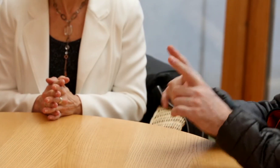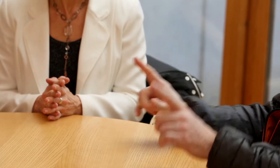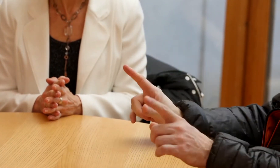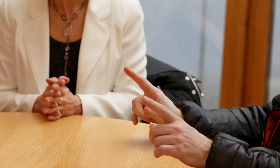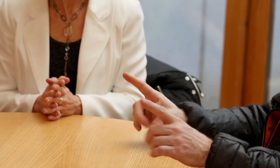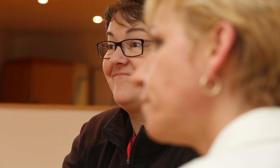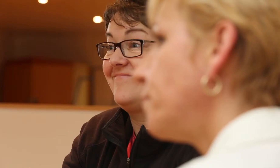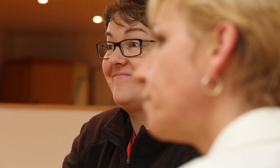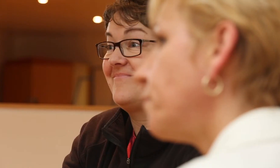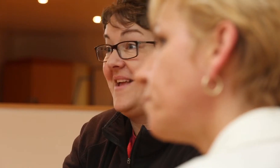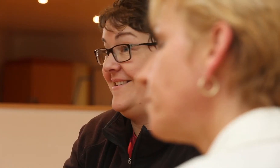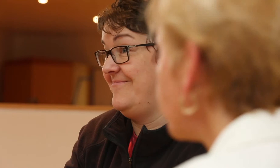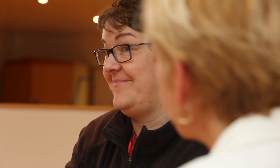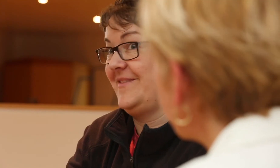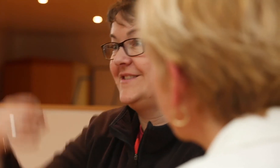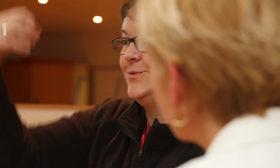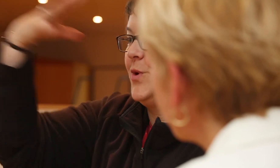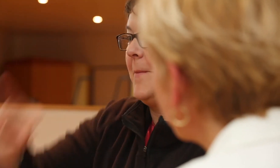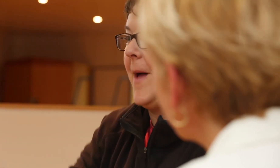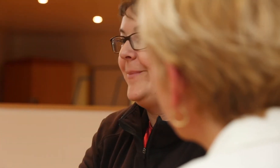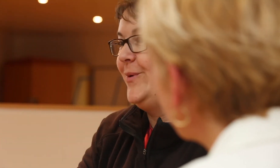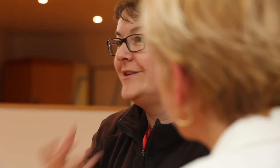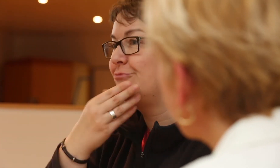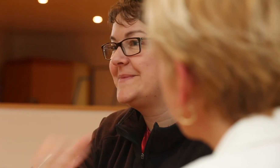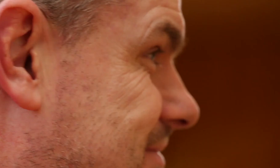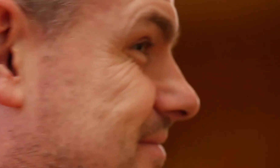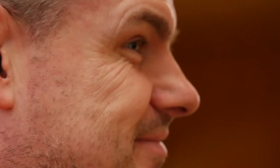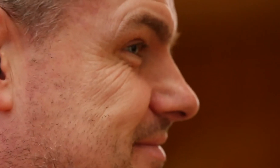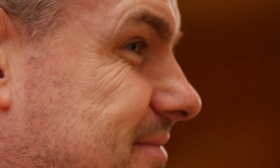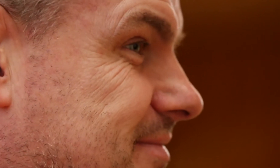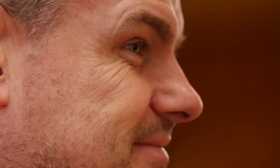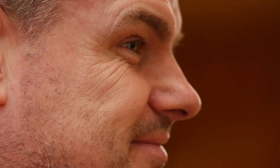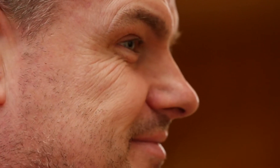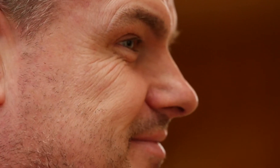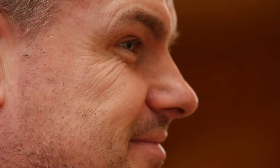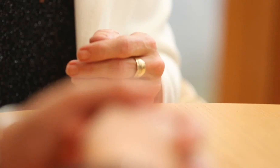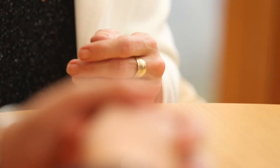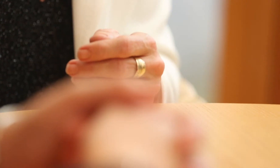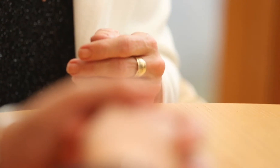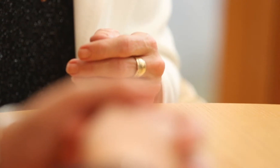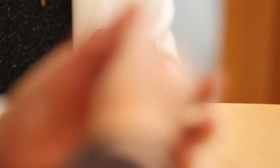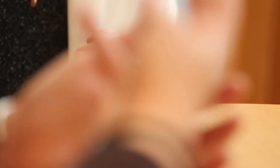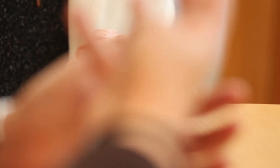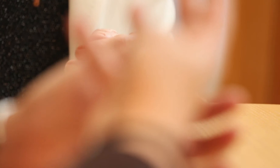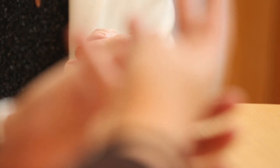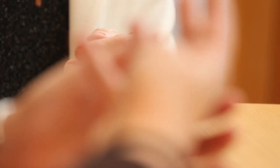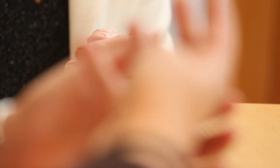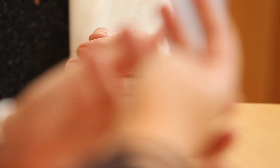service. However, it is the responsibility of the staff member to book the interpreter. To book a